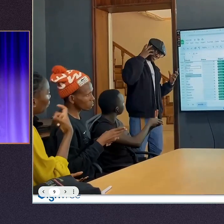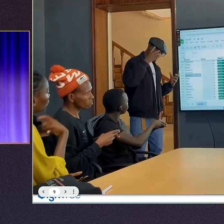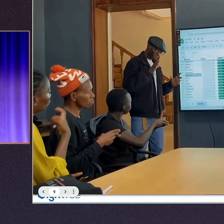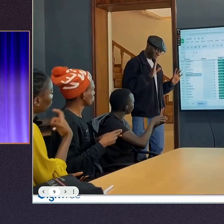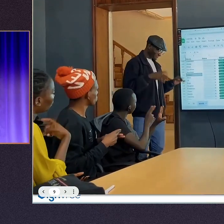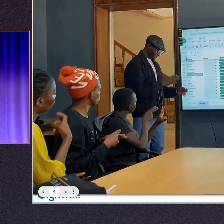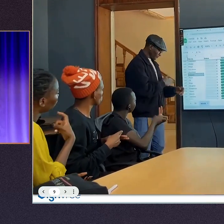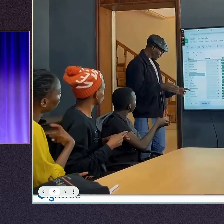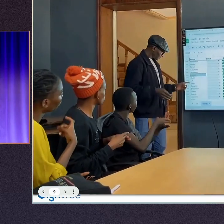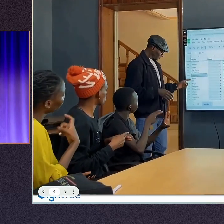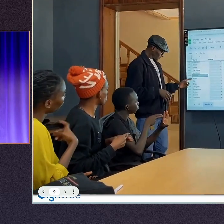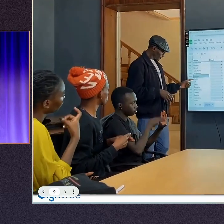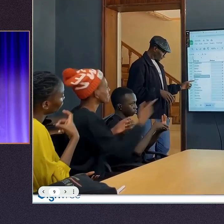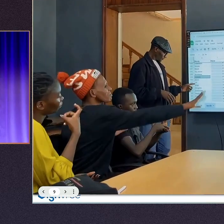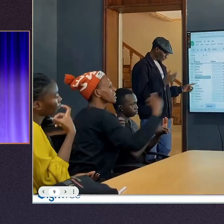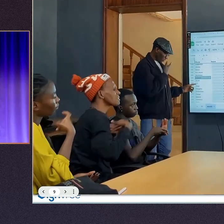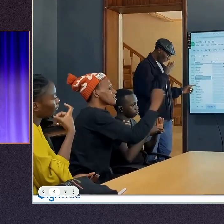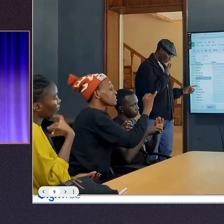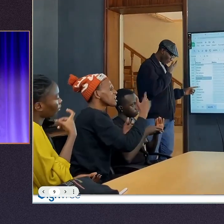Three, two, one.